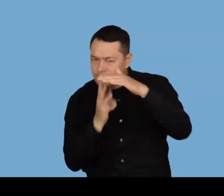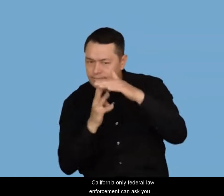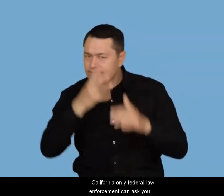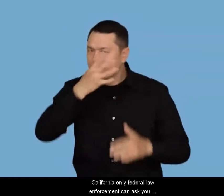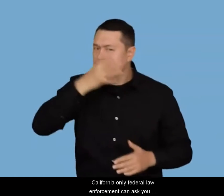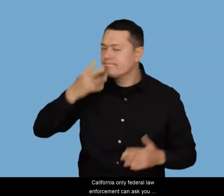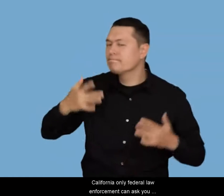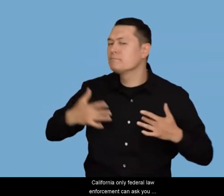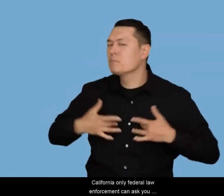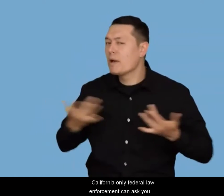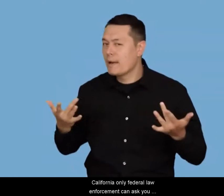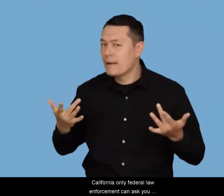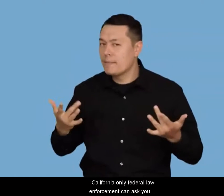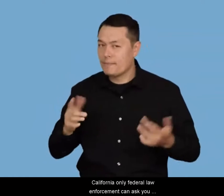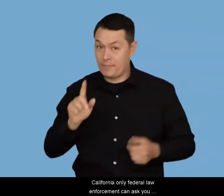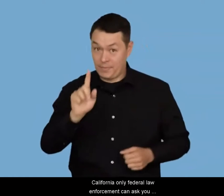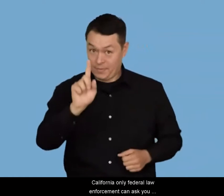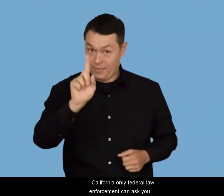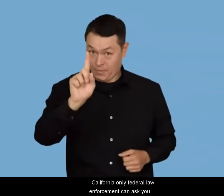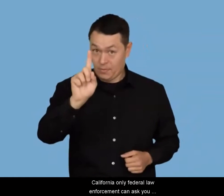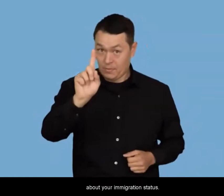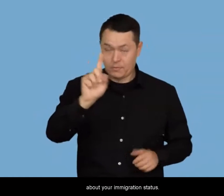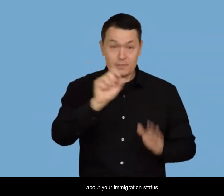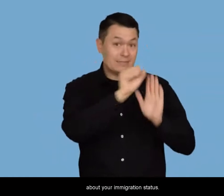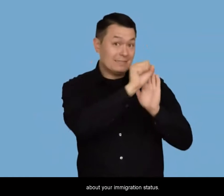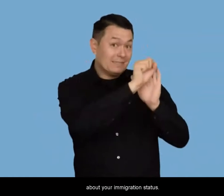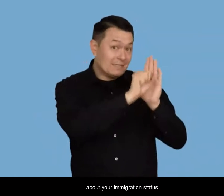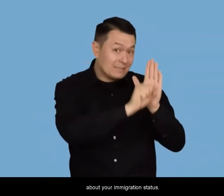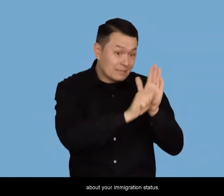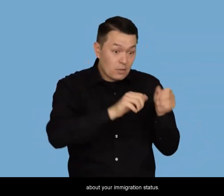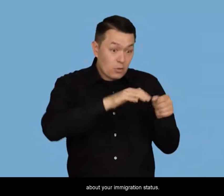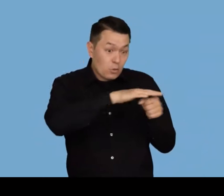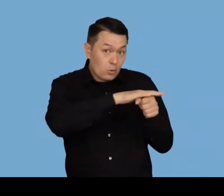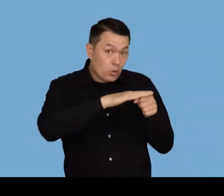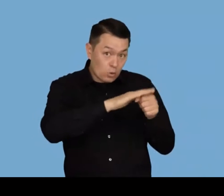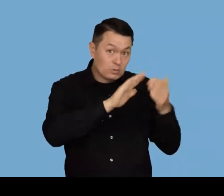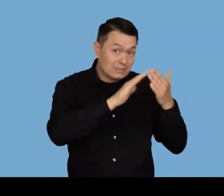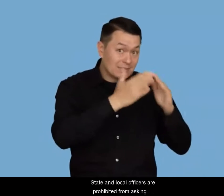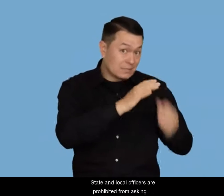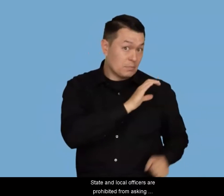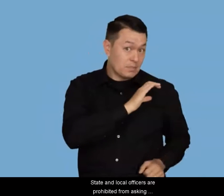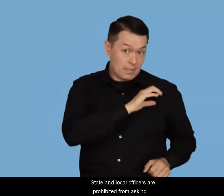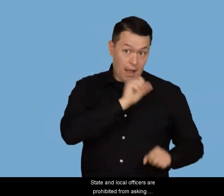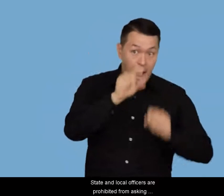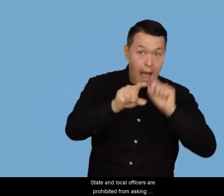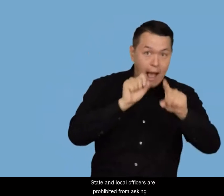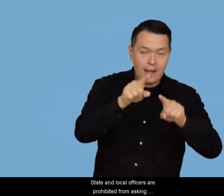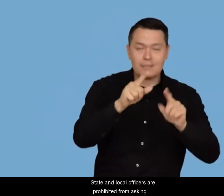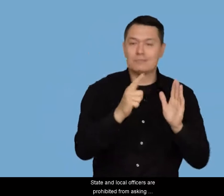In California, only federal law enforcement can ask you about your immigration status. State and local officers